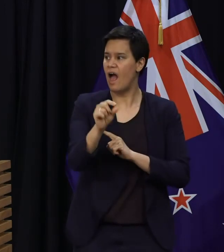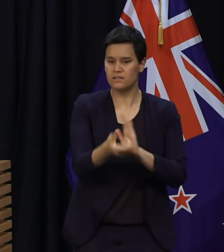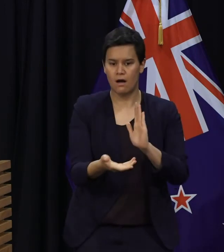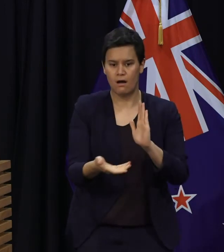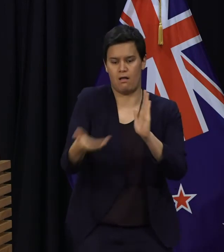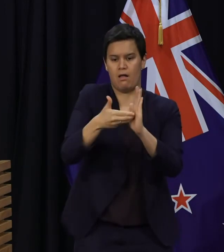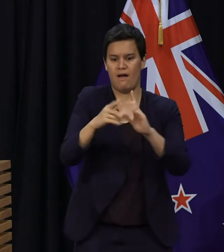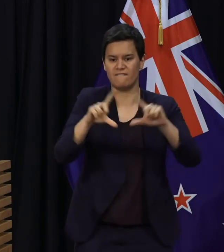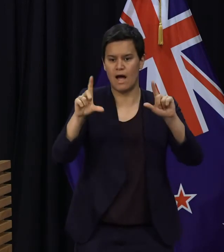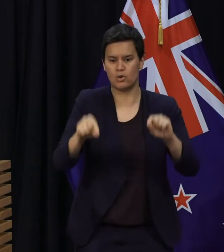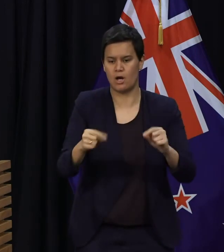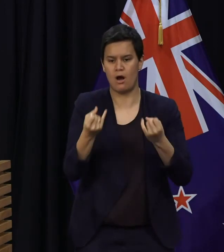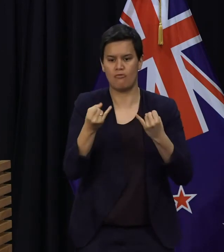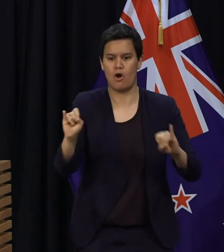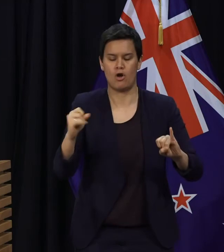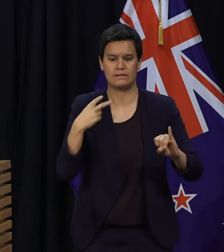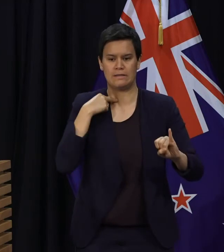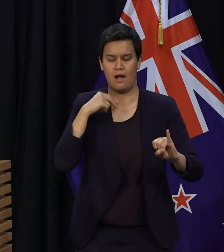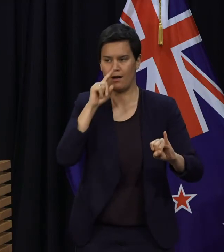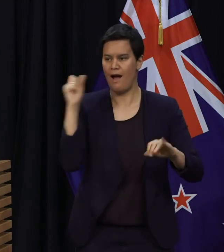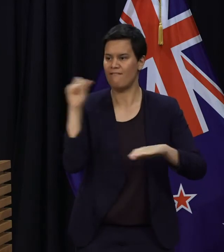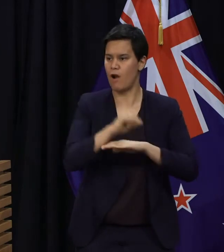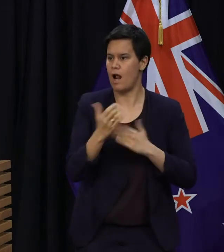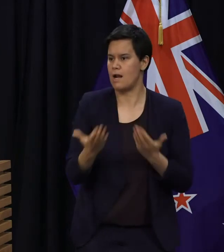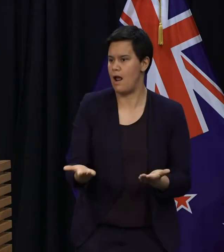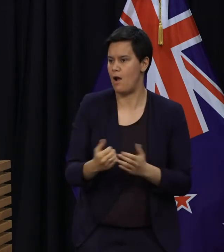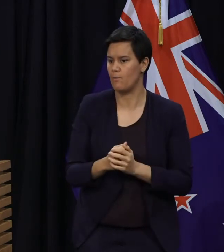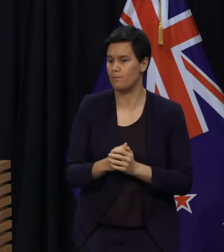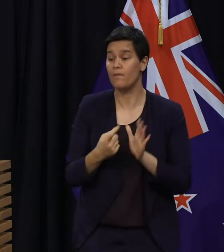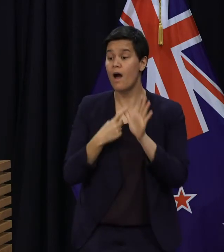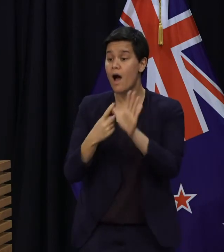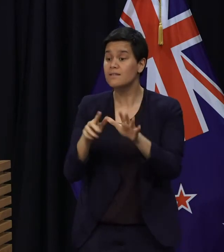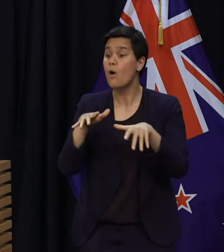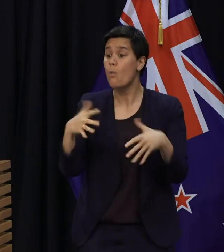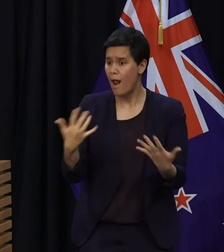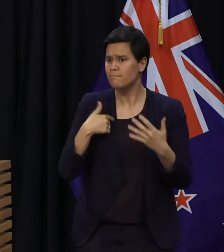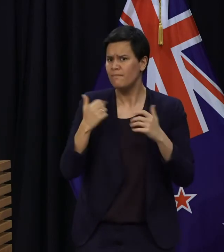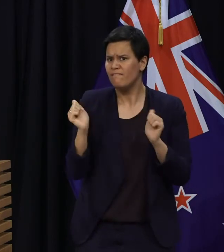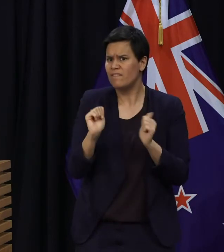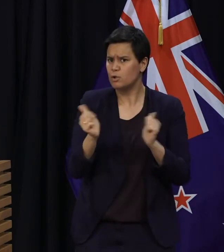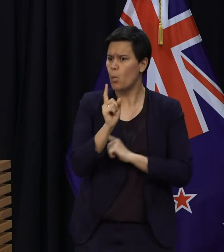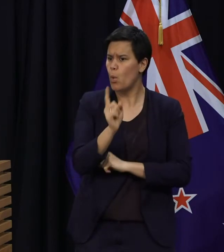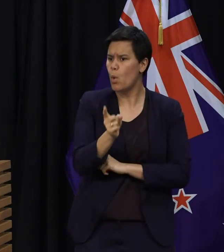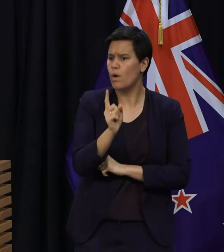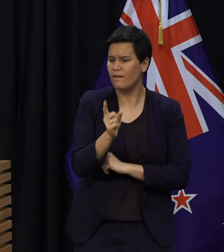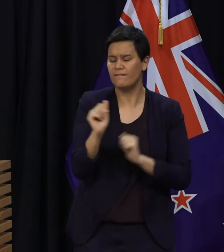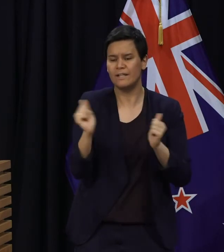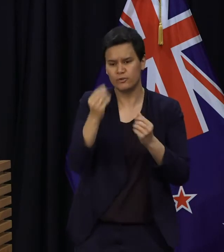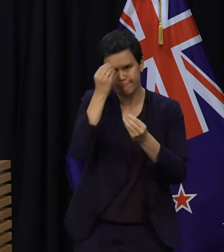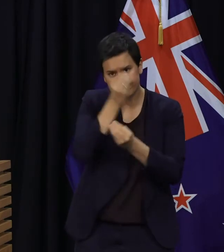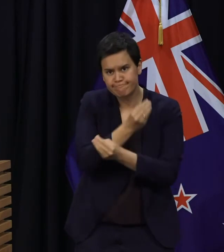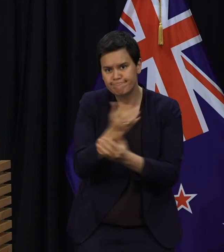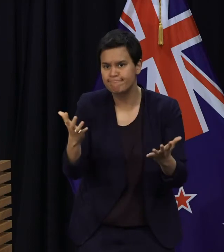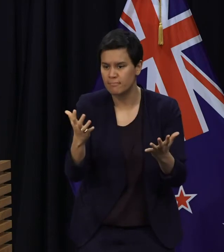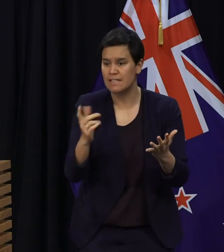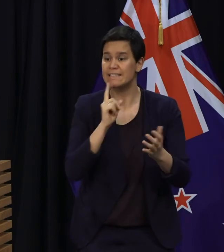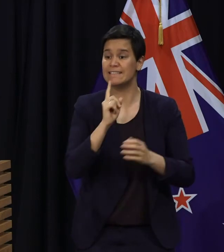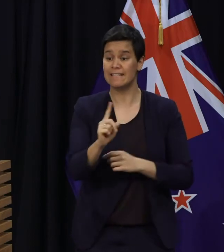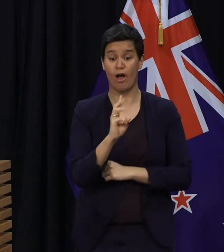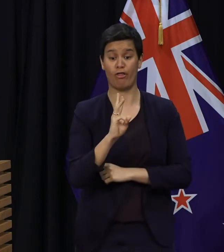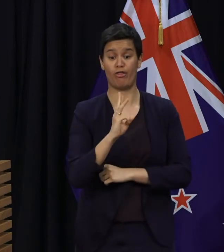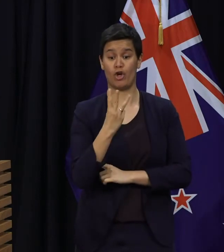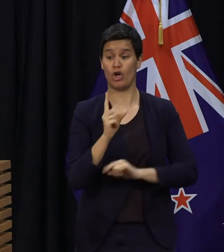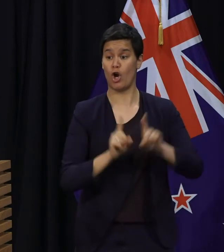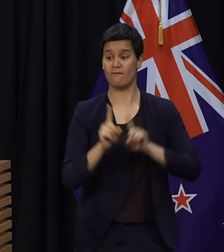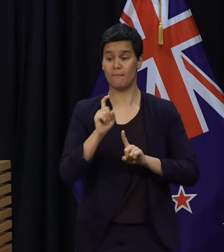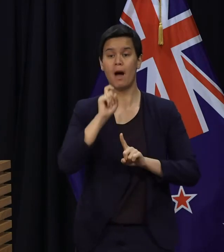that date. So that was happening prior. Warning was put out in advance that it was compulsory from the 3rd,